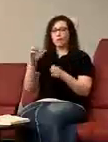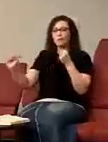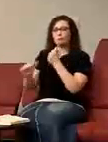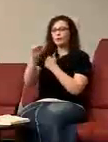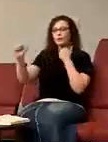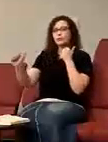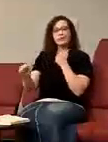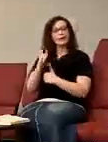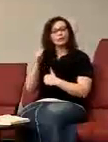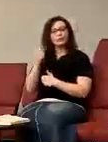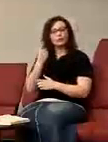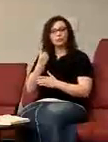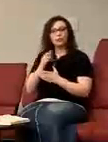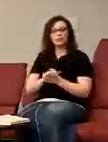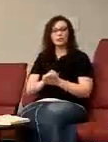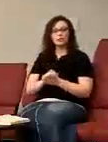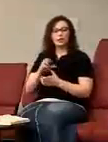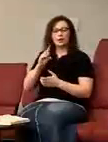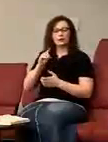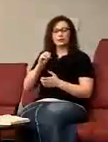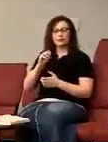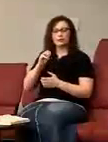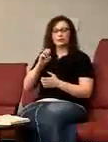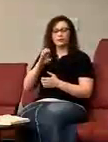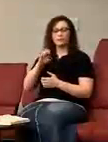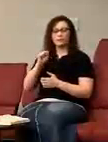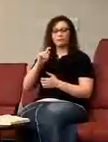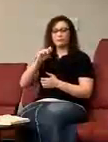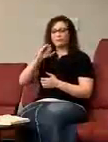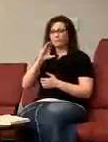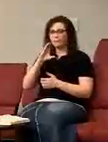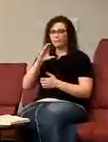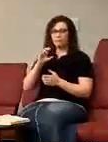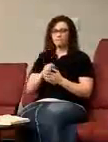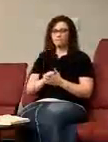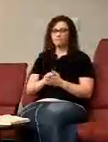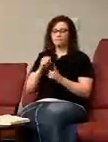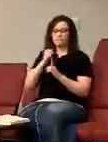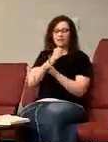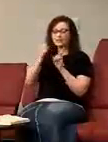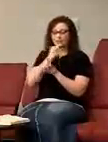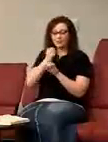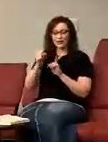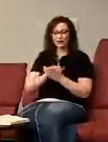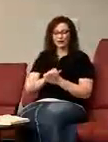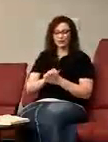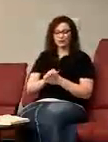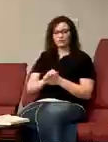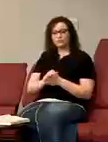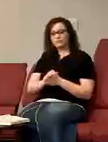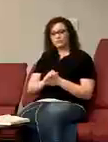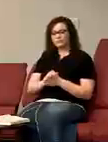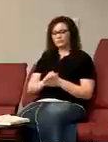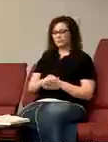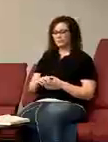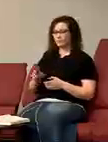the domestic violence. Because he can be beating up the wife, they'll pull him off and cuff him, and she'll beat him on the head